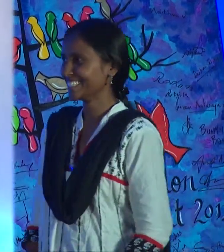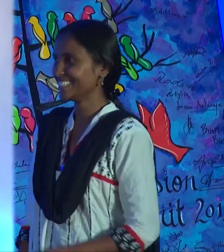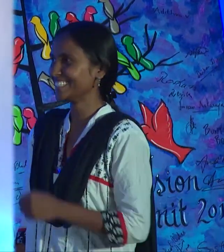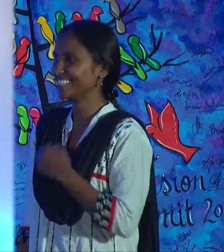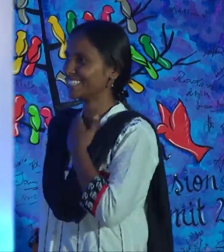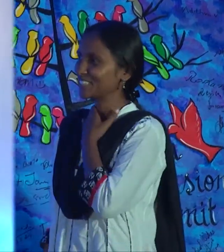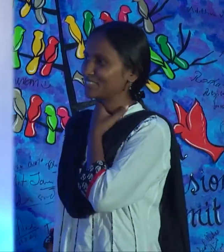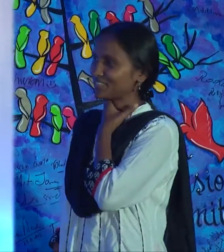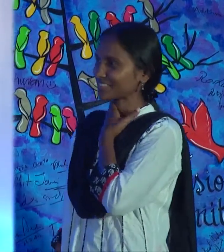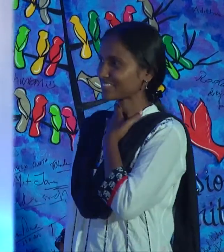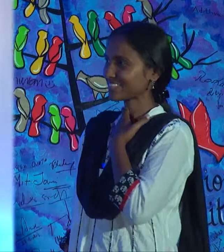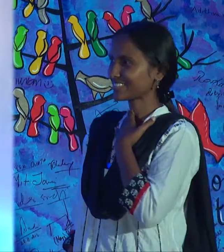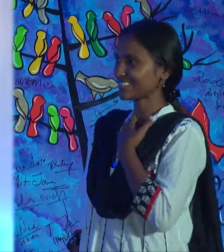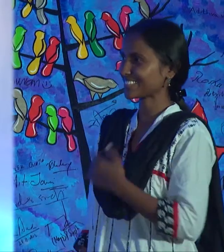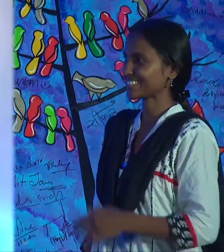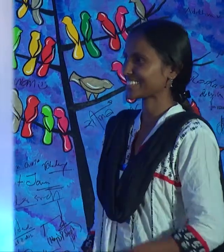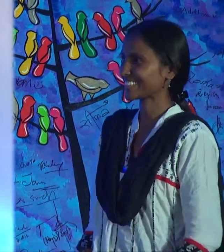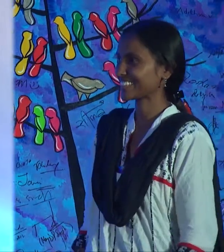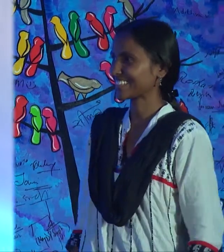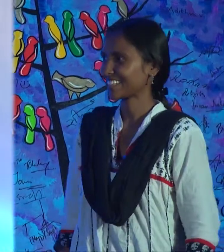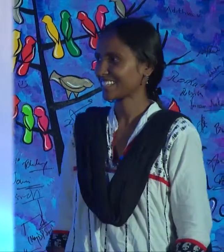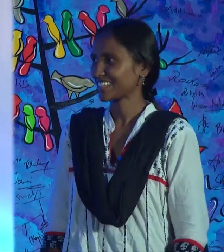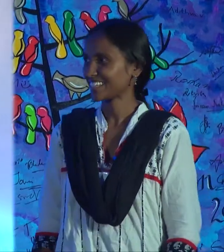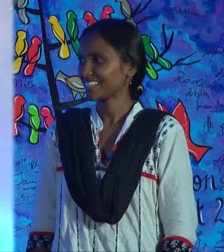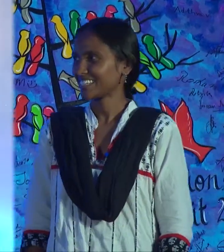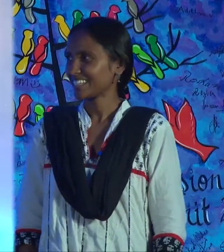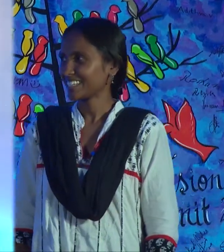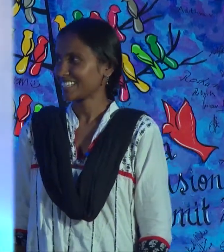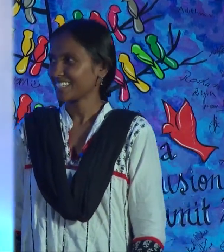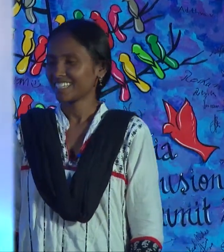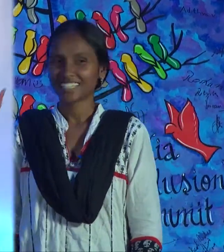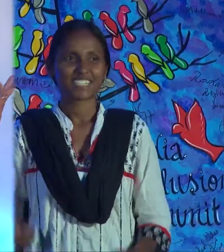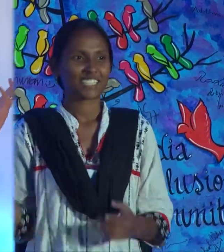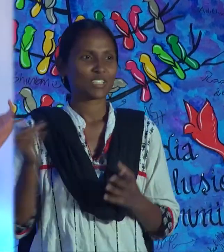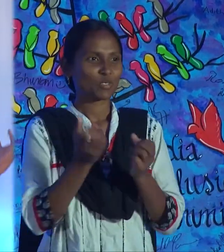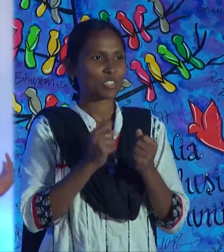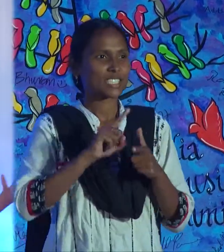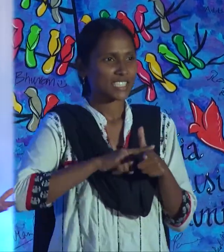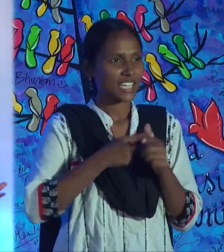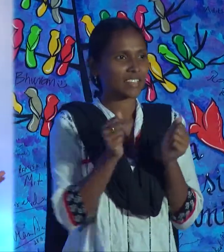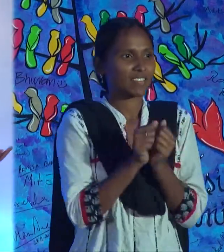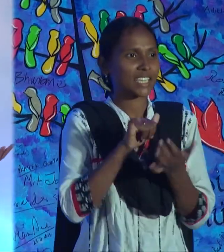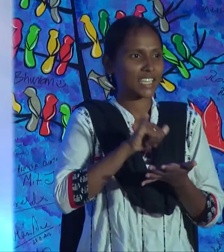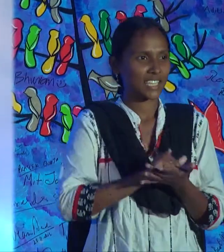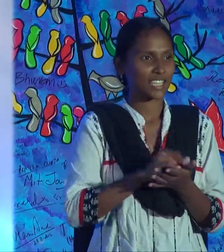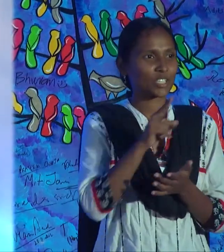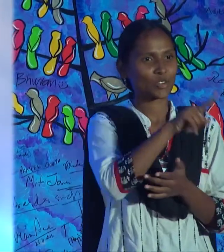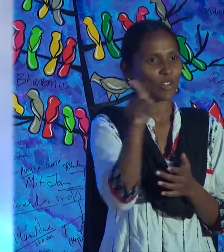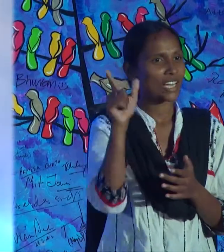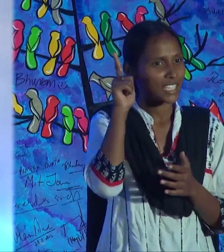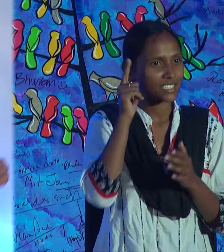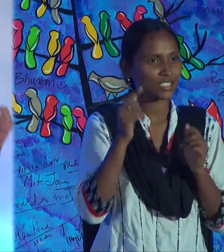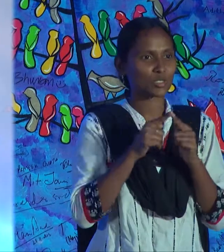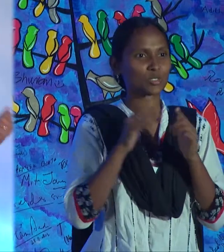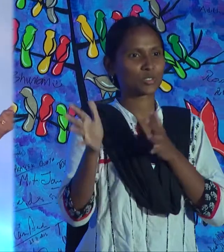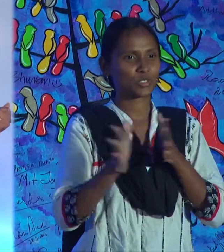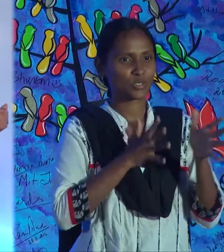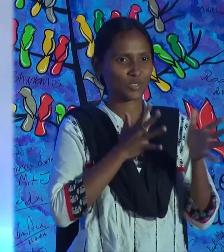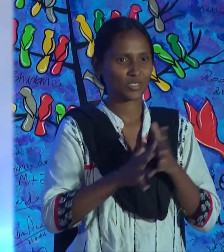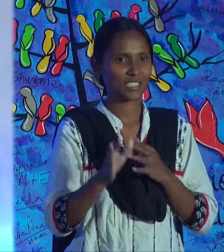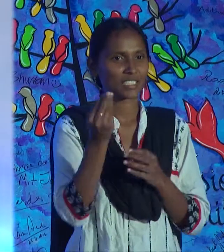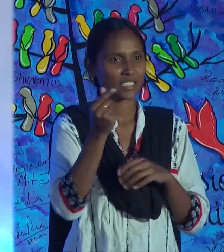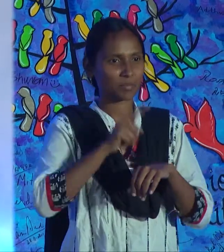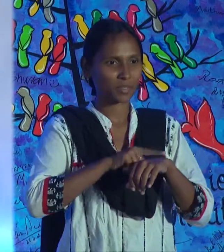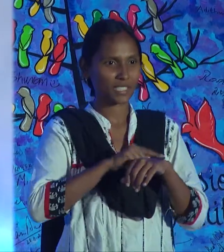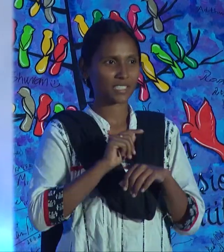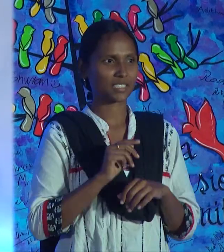And I think, you know, I want to start with that as you listen to the stories that we have here, is that sometimes